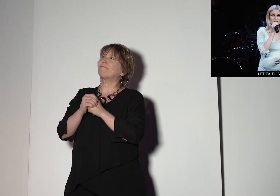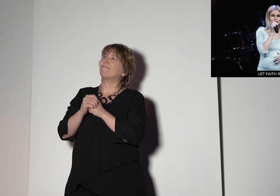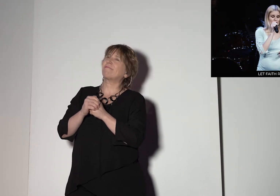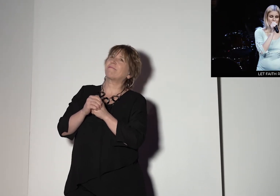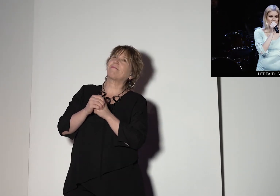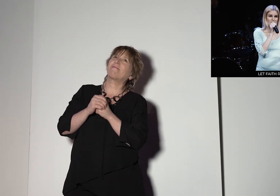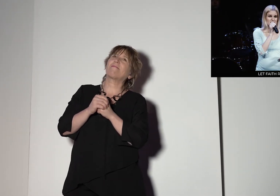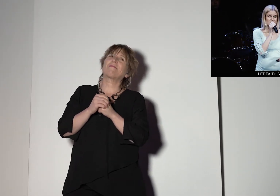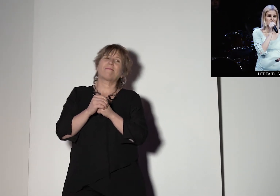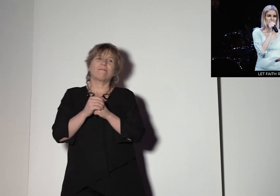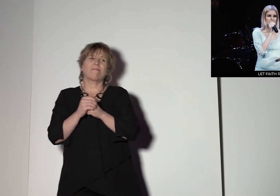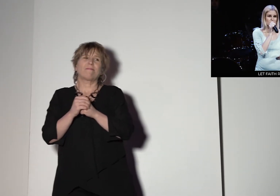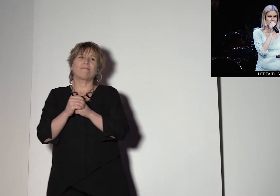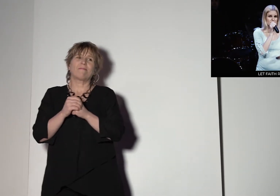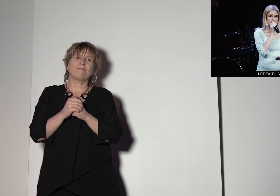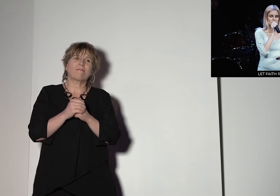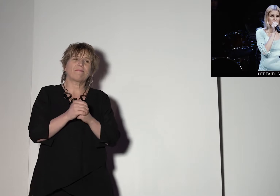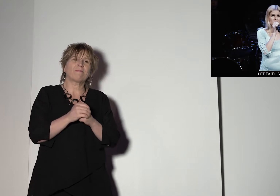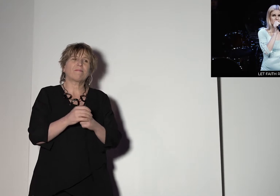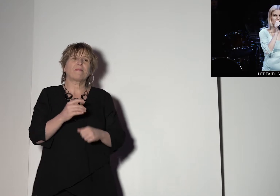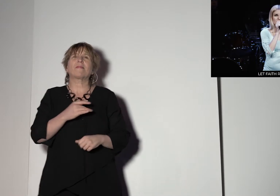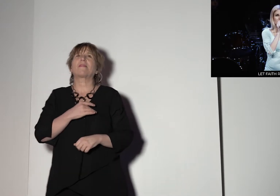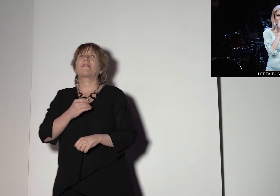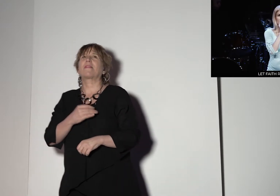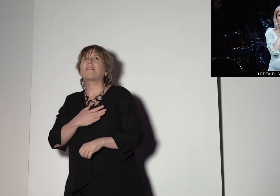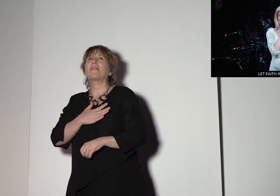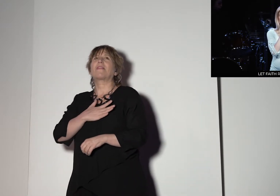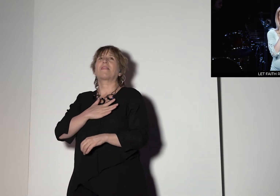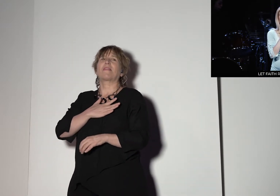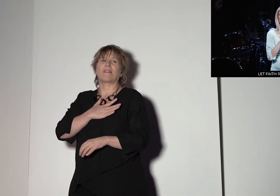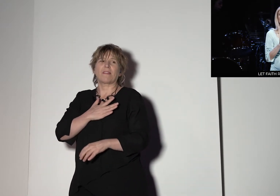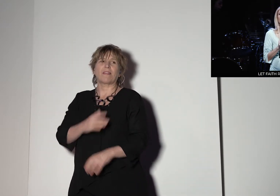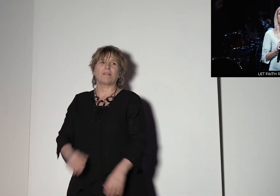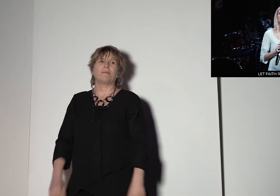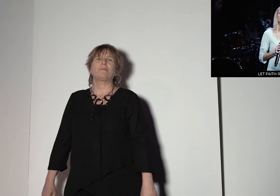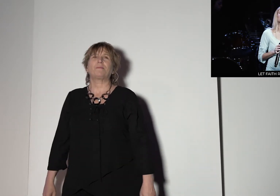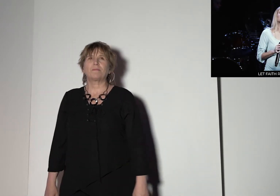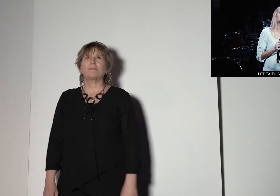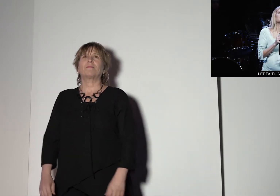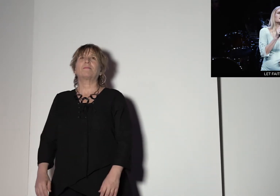faith rise up in me.